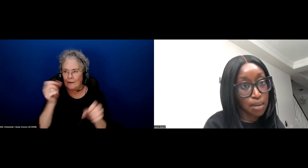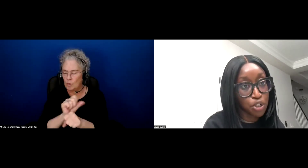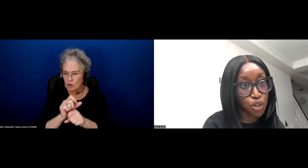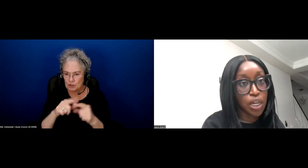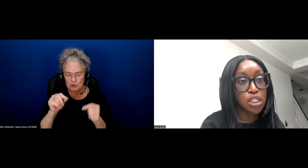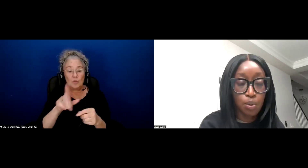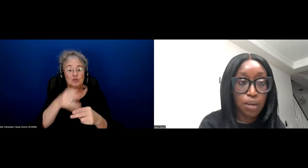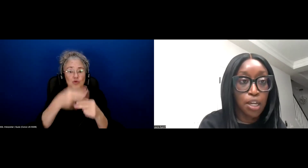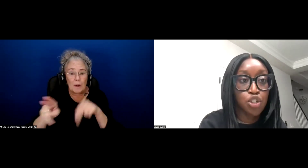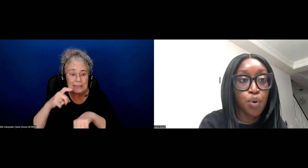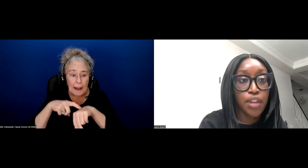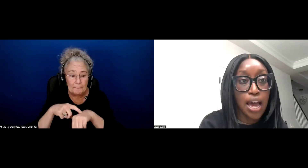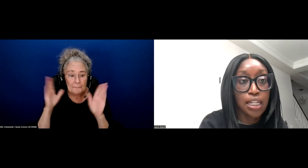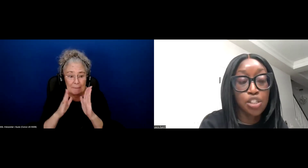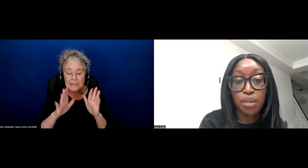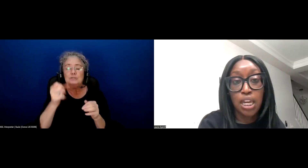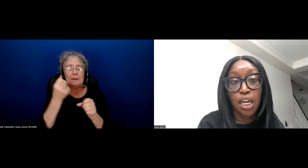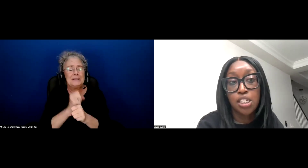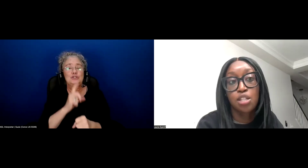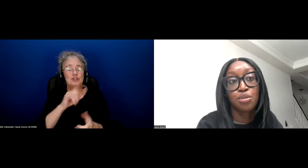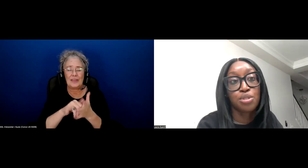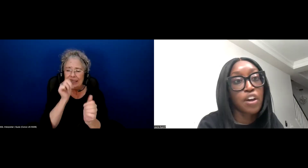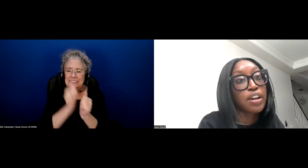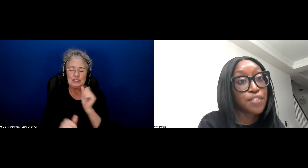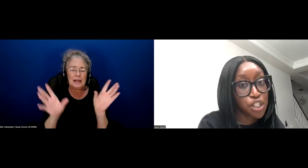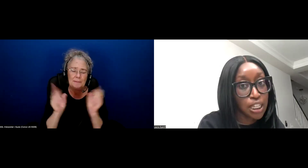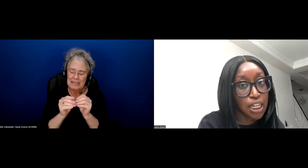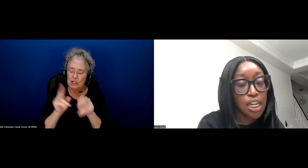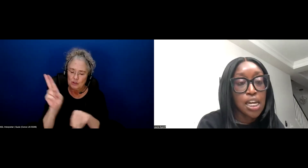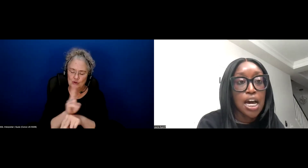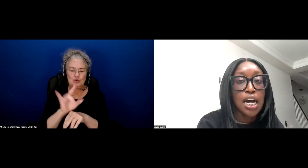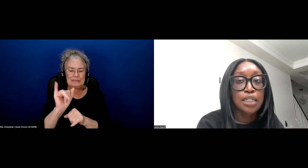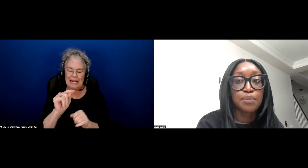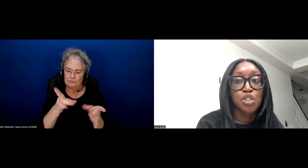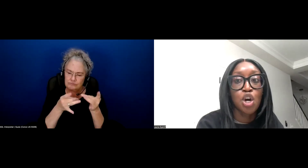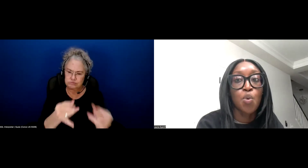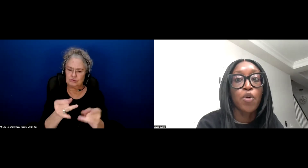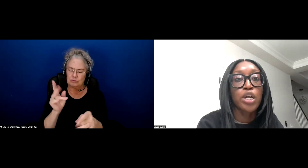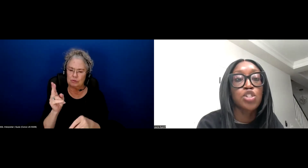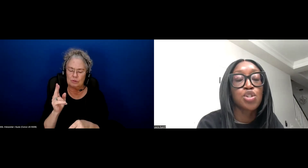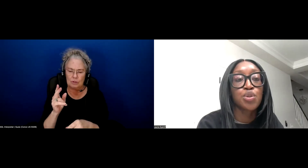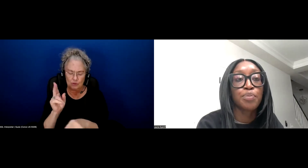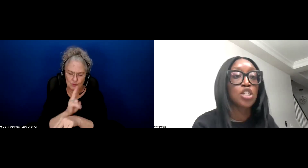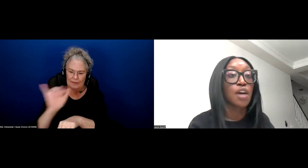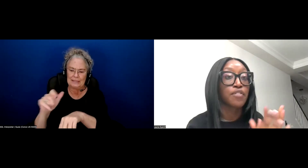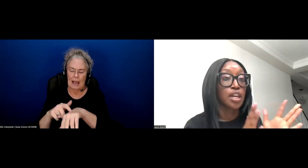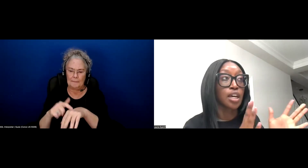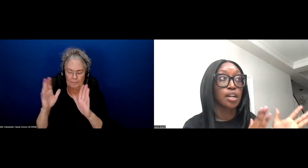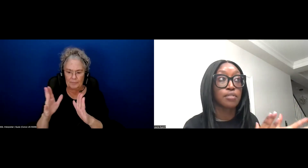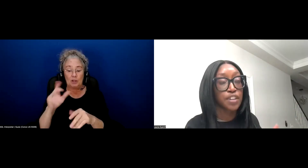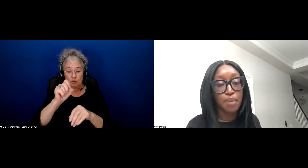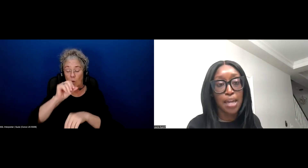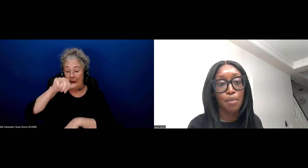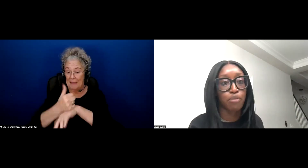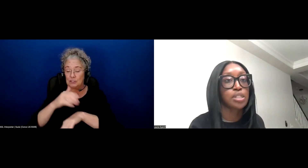amount of time to do it. So we want to make sure that each meeting is used very efficiently. So we're going to, based off of